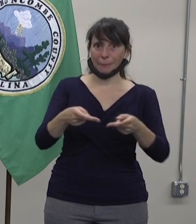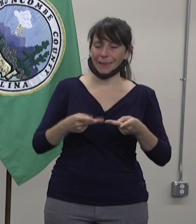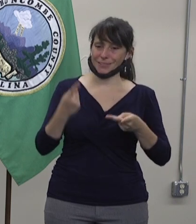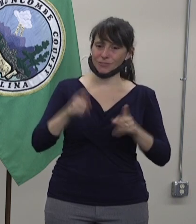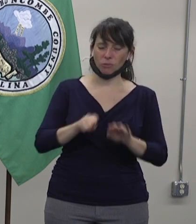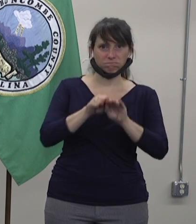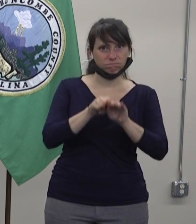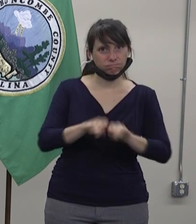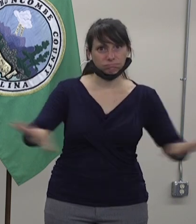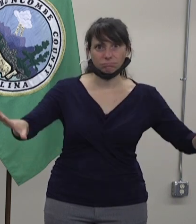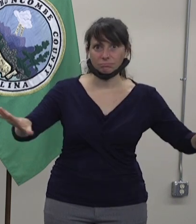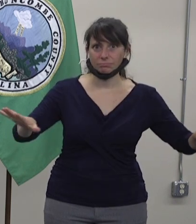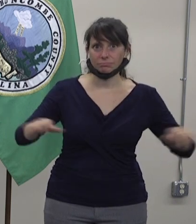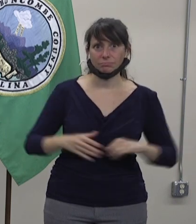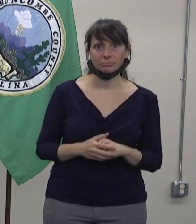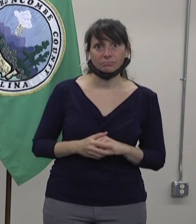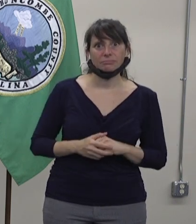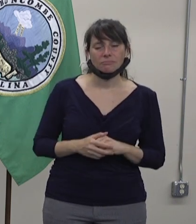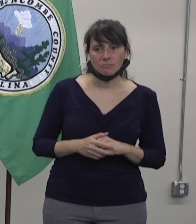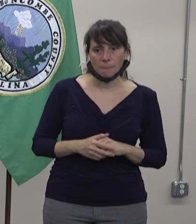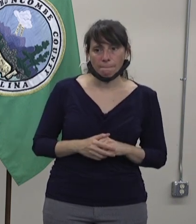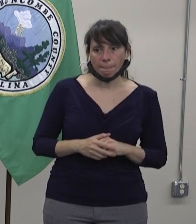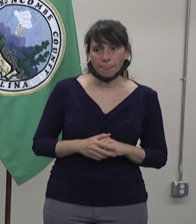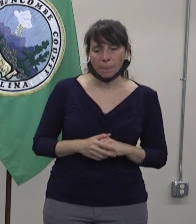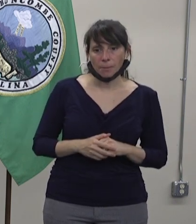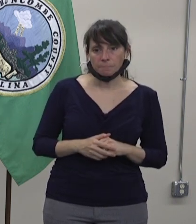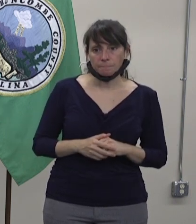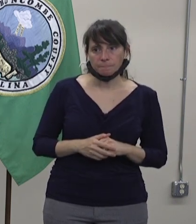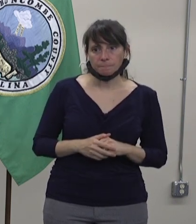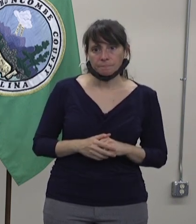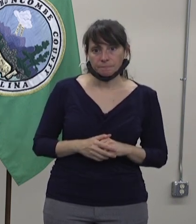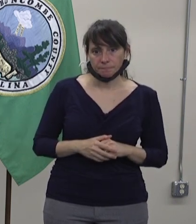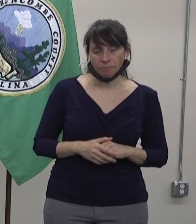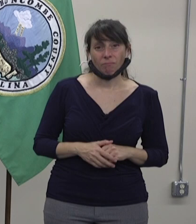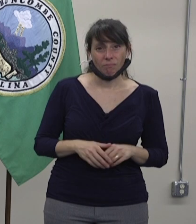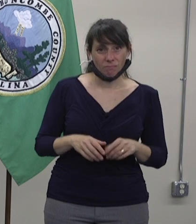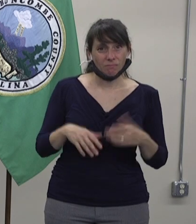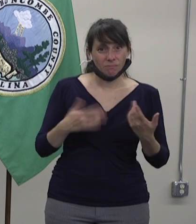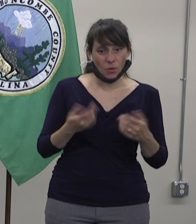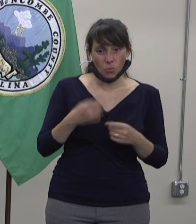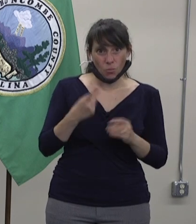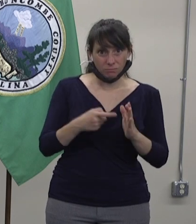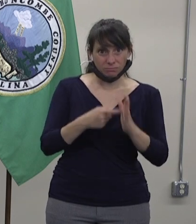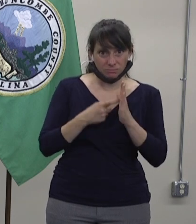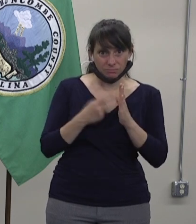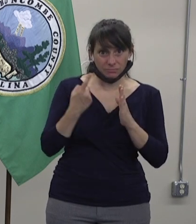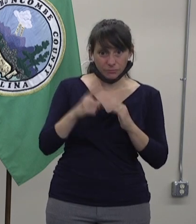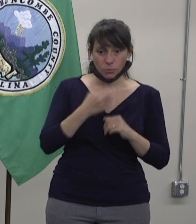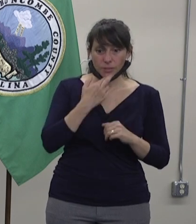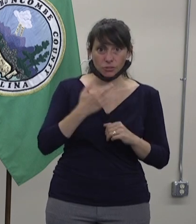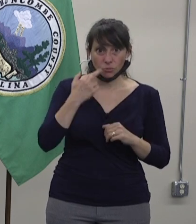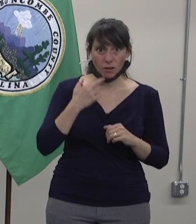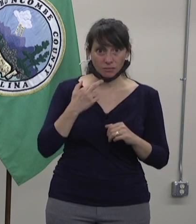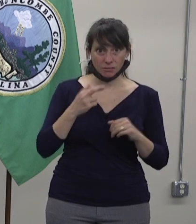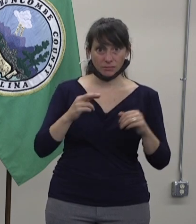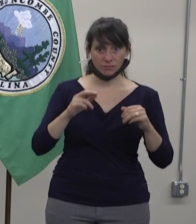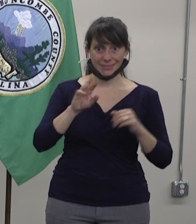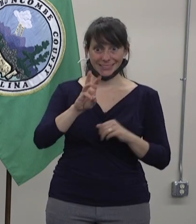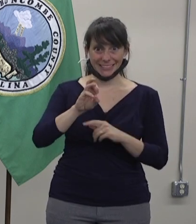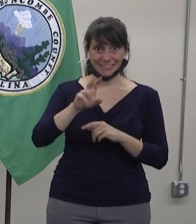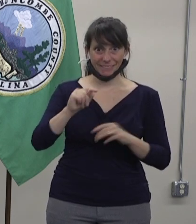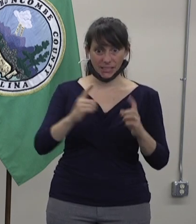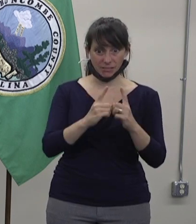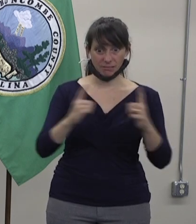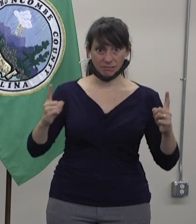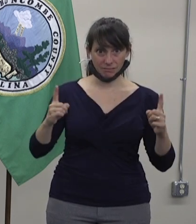The guidance for restaurants and breweries to require parties to keep 6 feet of distance is for good reason. And it has become